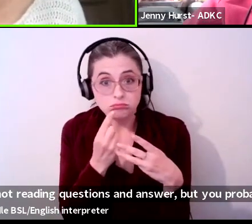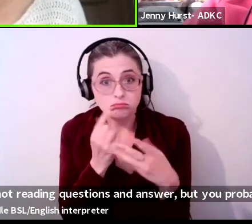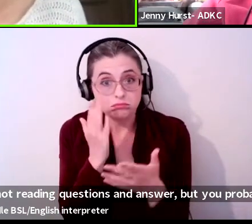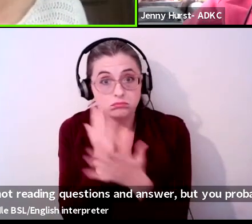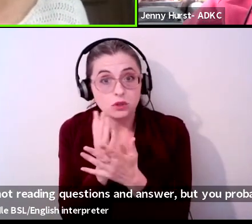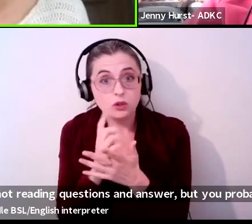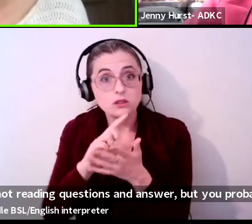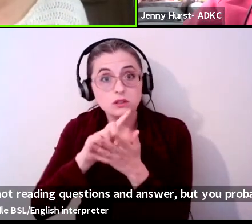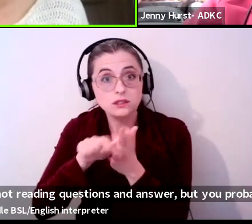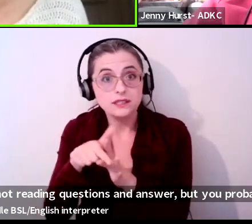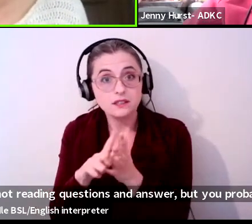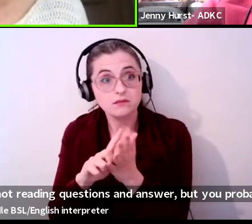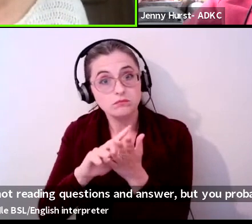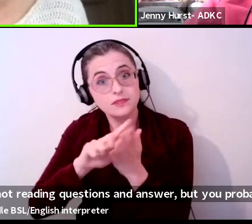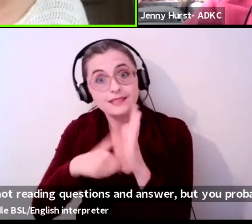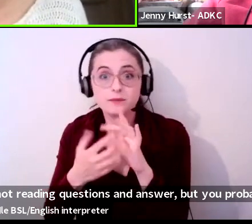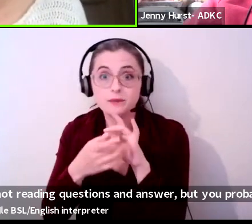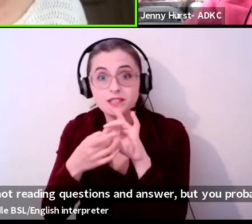DRE.